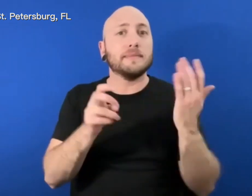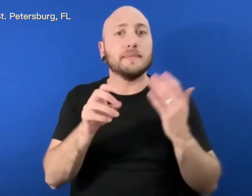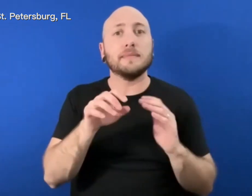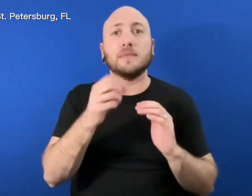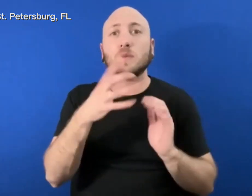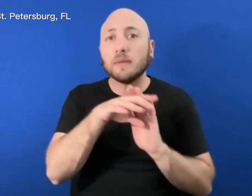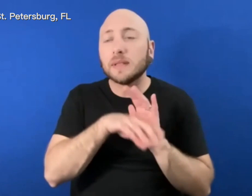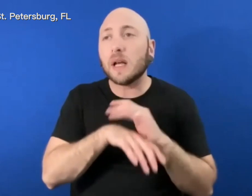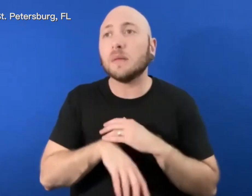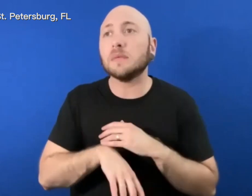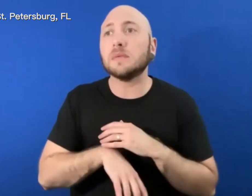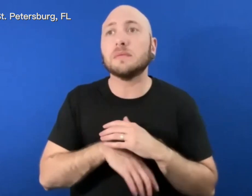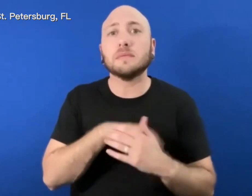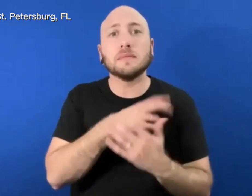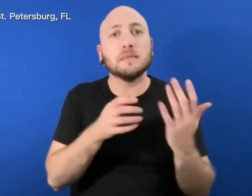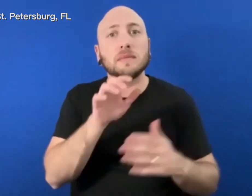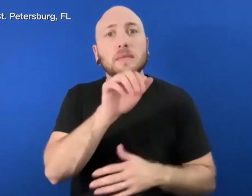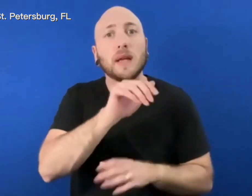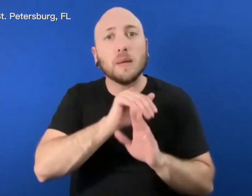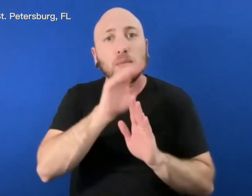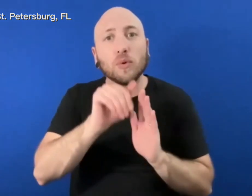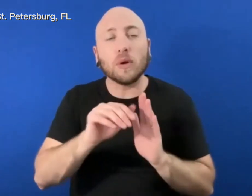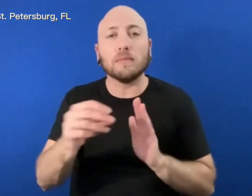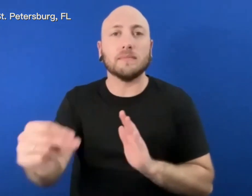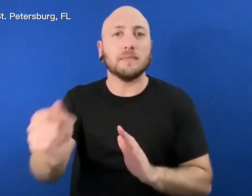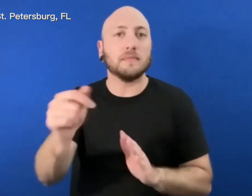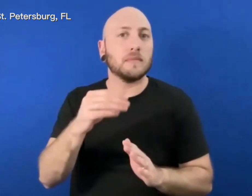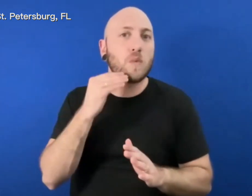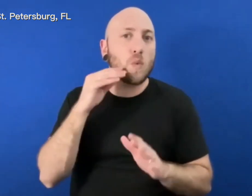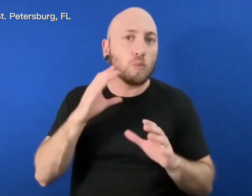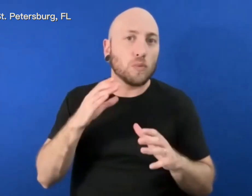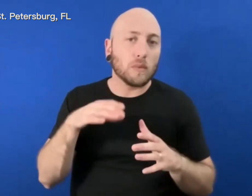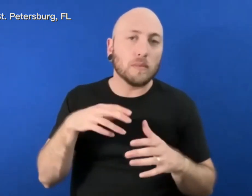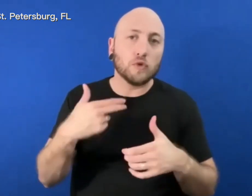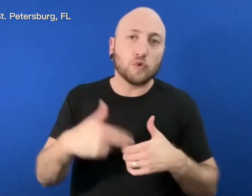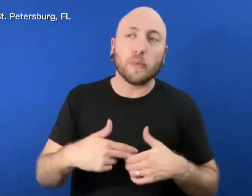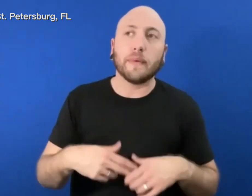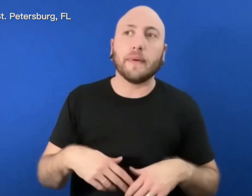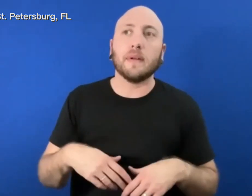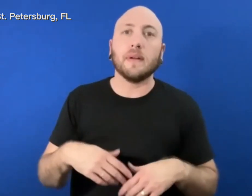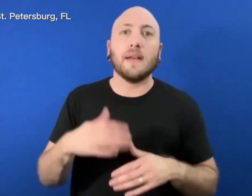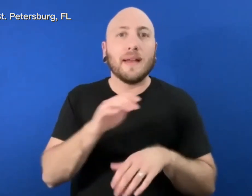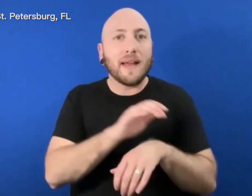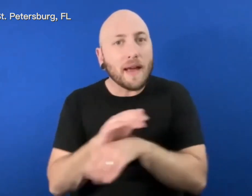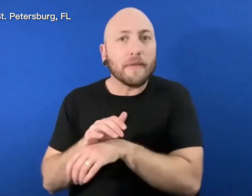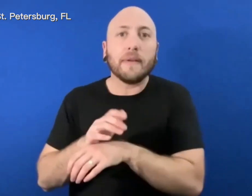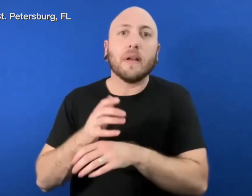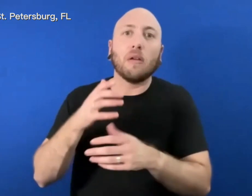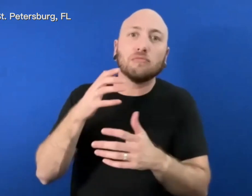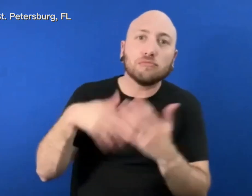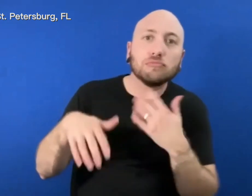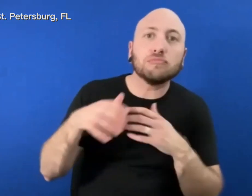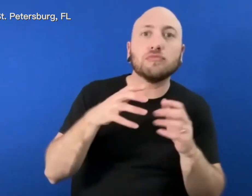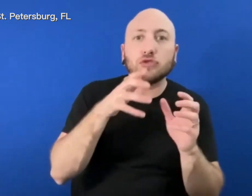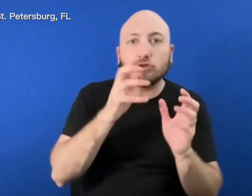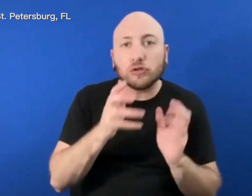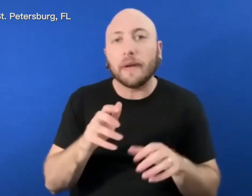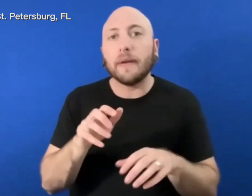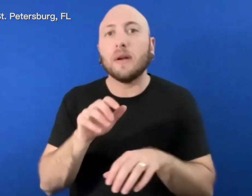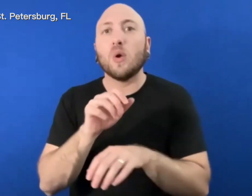into AA. I got a home group immediately. I was fellowshipping with people every night. I was working the steps. I was